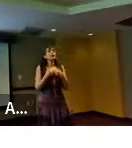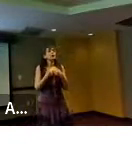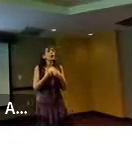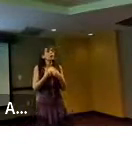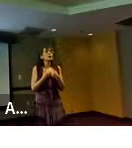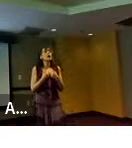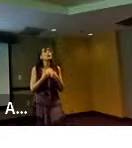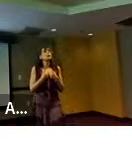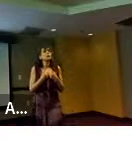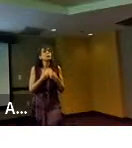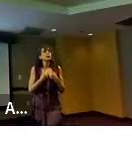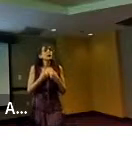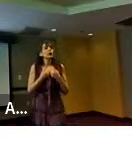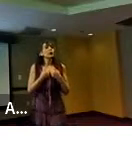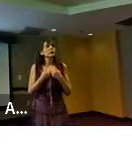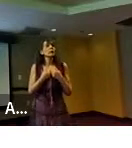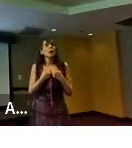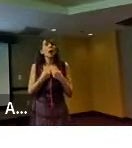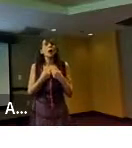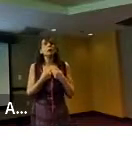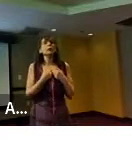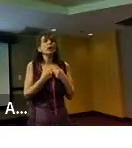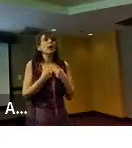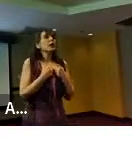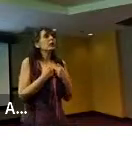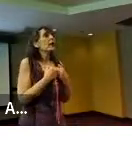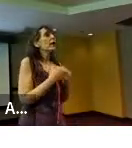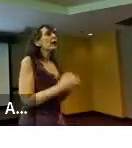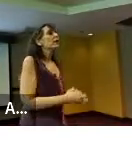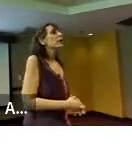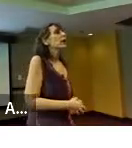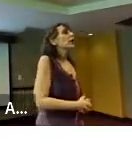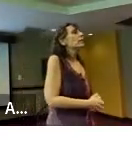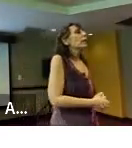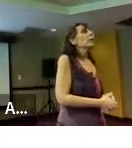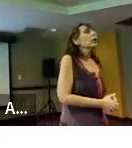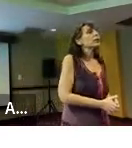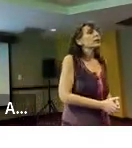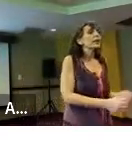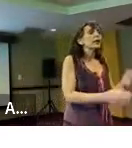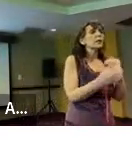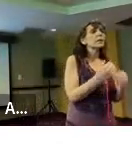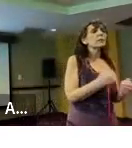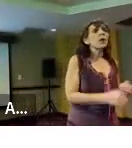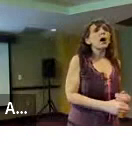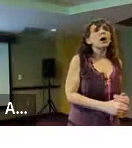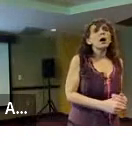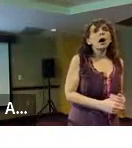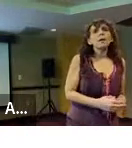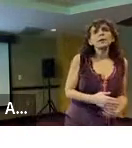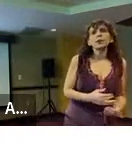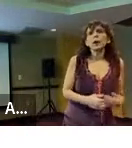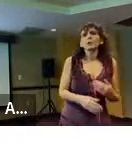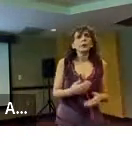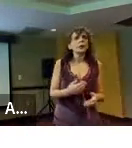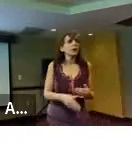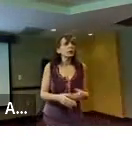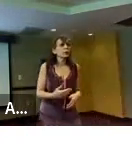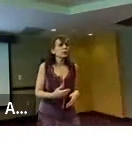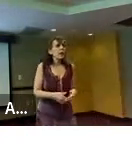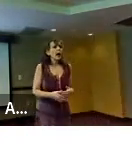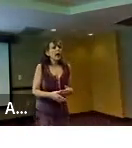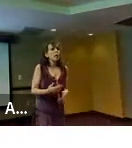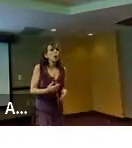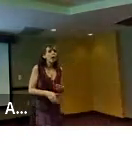We may be excluding ourselves first and foremost. So I'd like to encourage people to think a little bit more about the terms